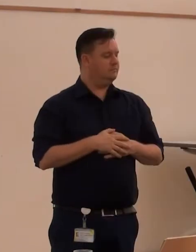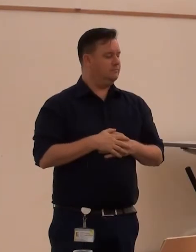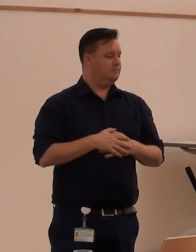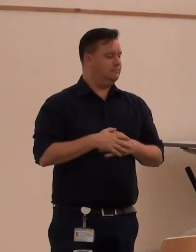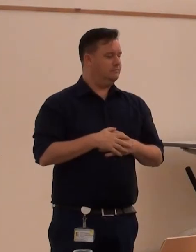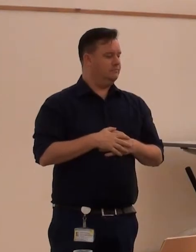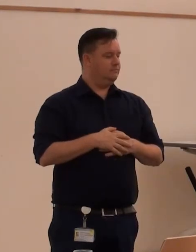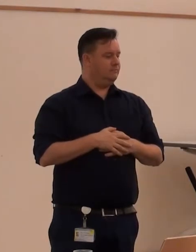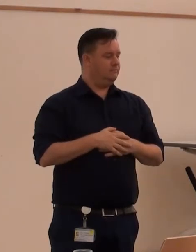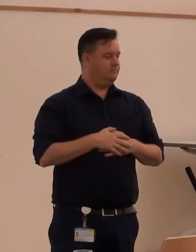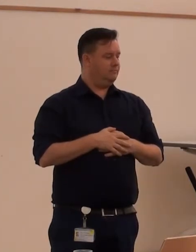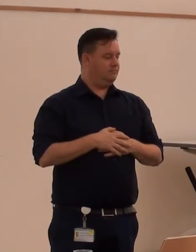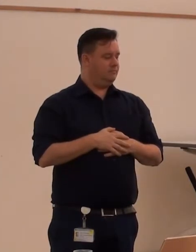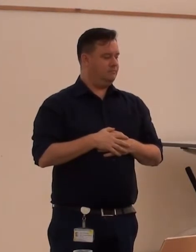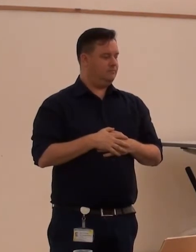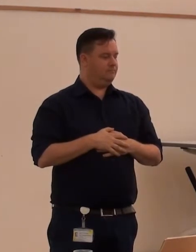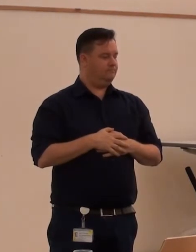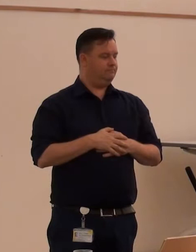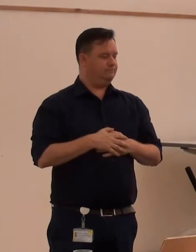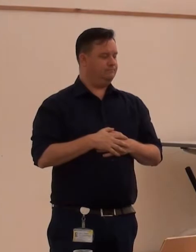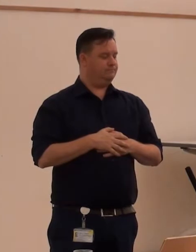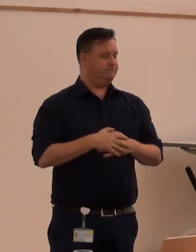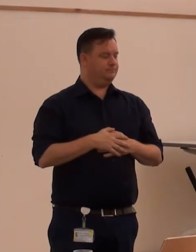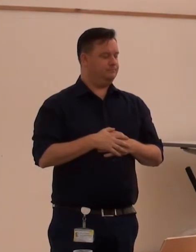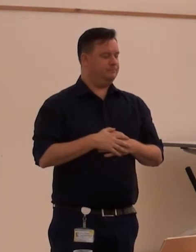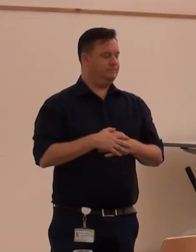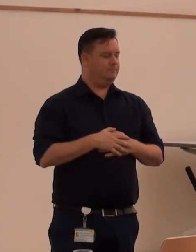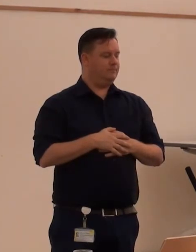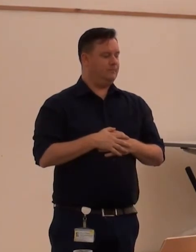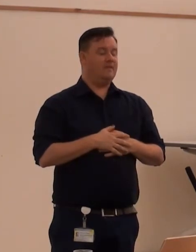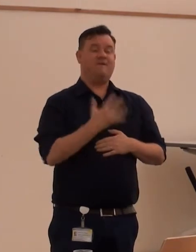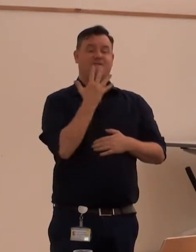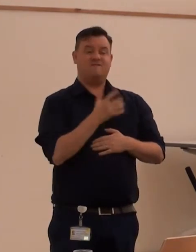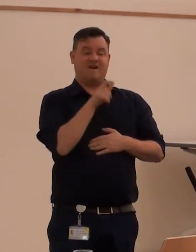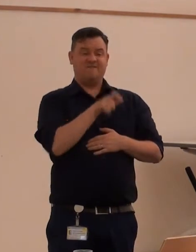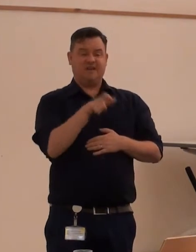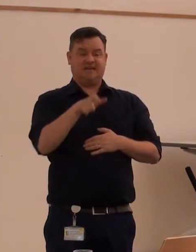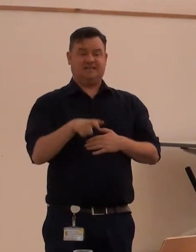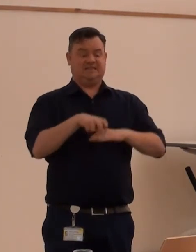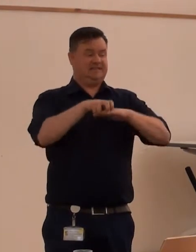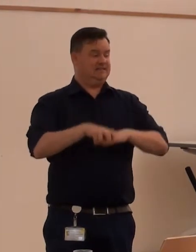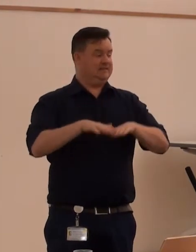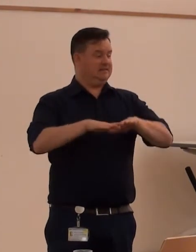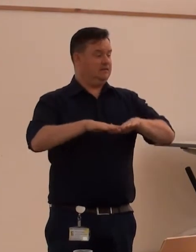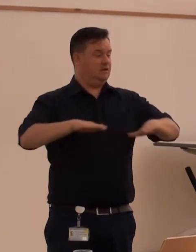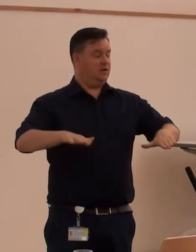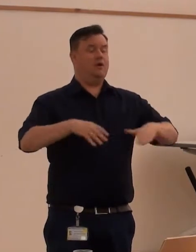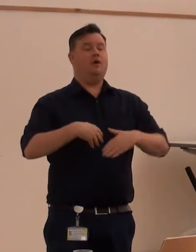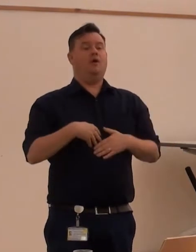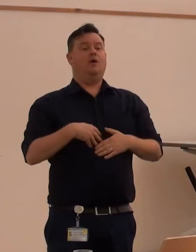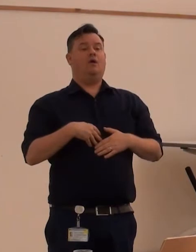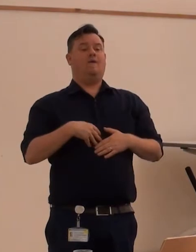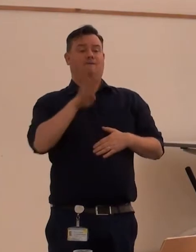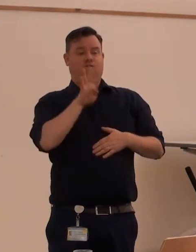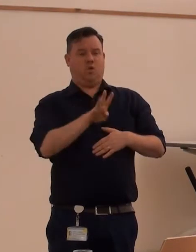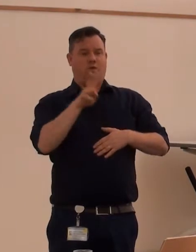of Corona model. It's five figures this time on the bench. And four figures facing one way and one